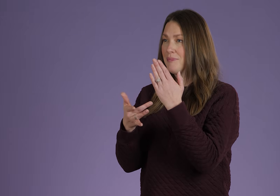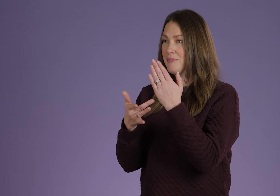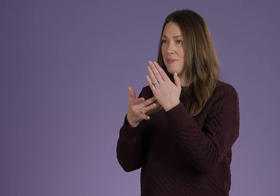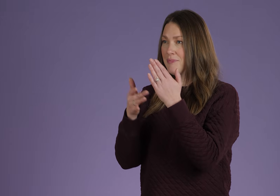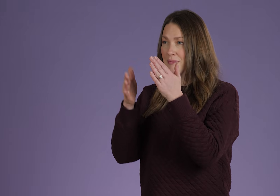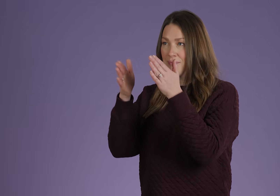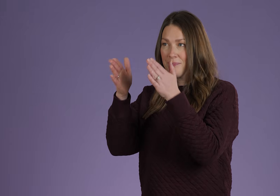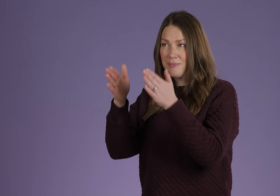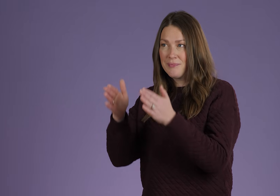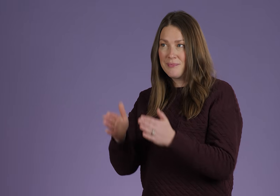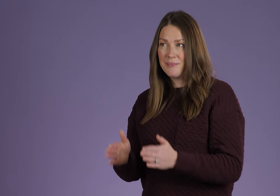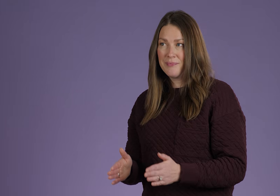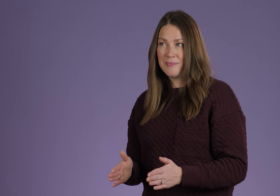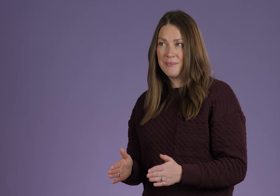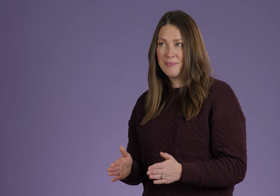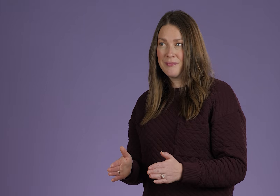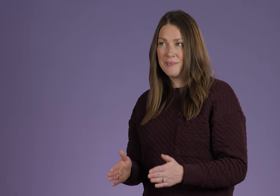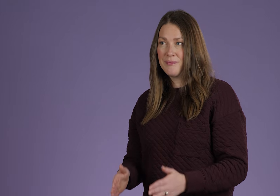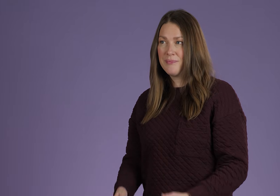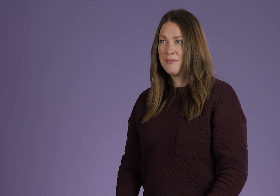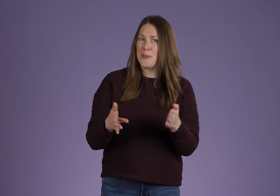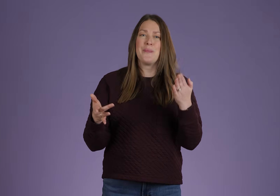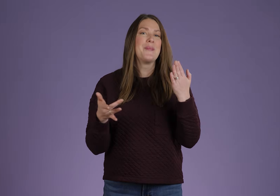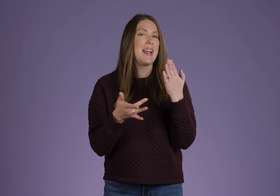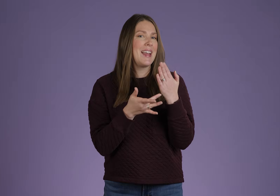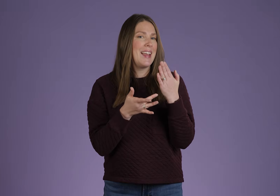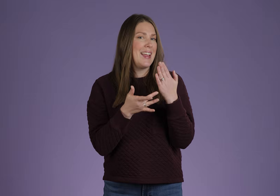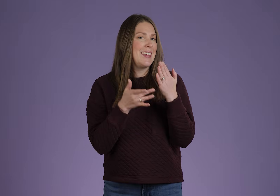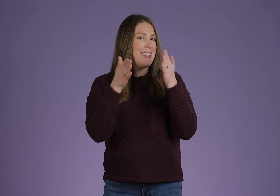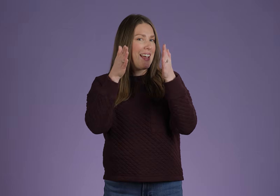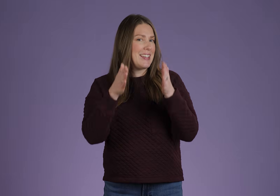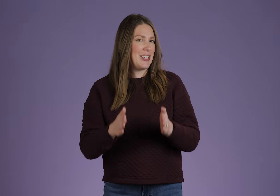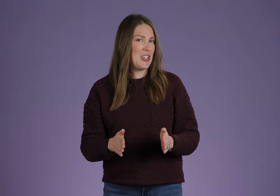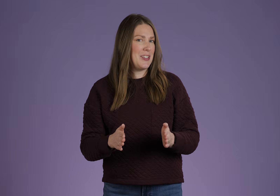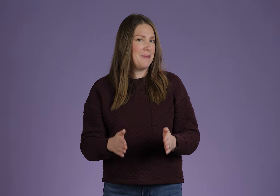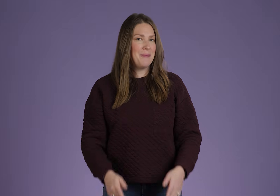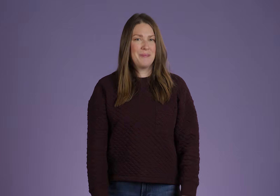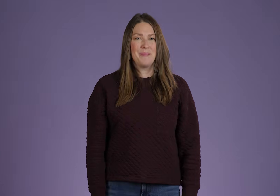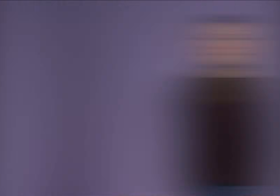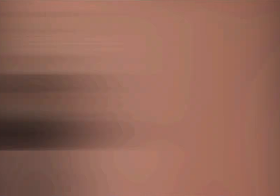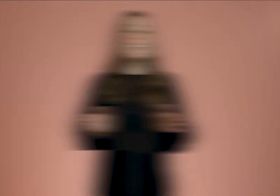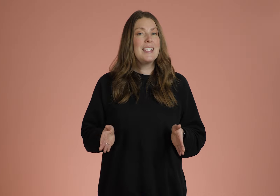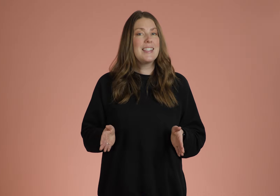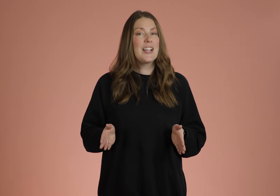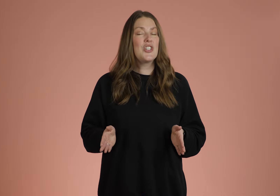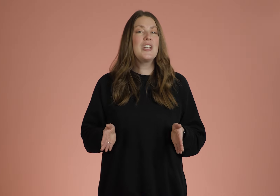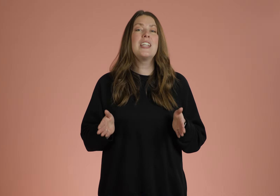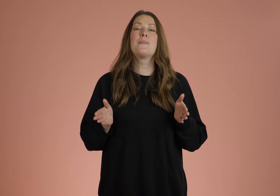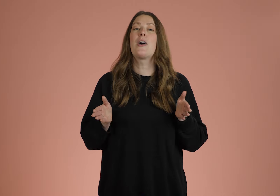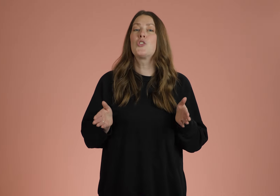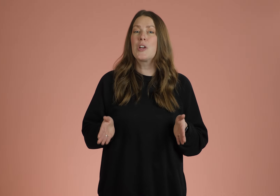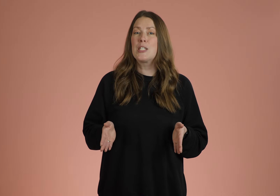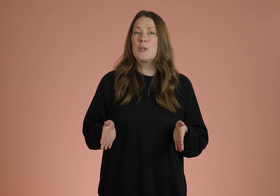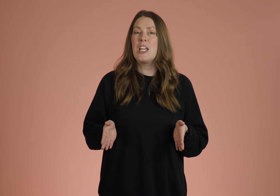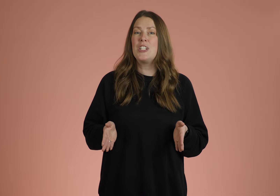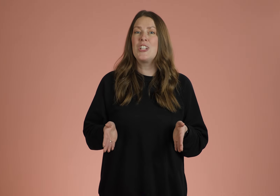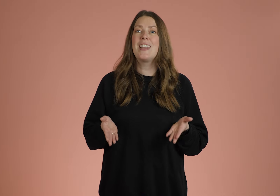Technology with the person, the agent marker. Technician. This section is about transportation